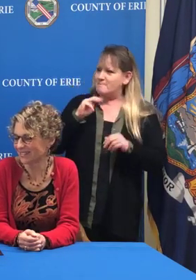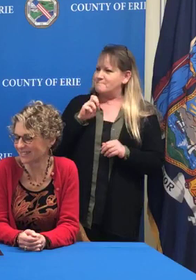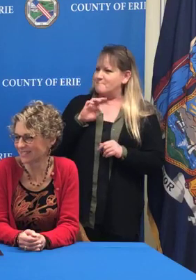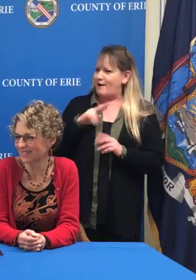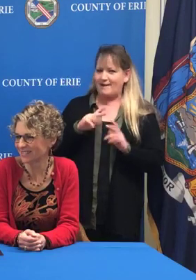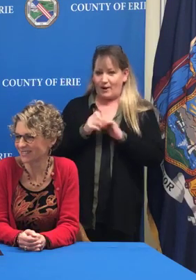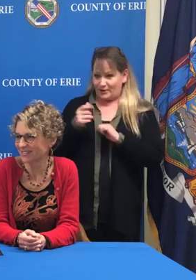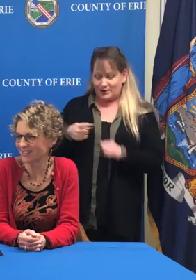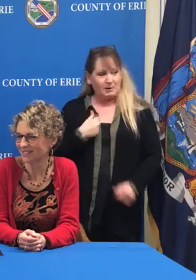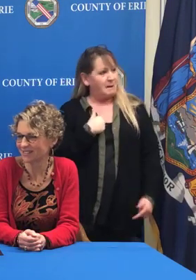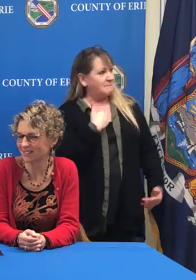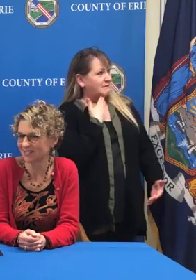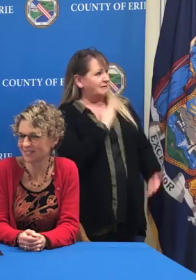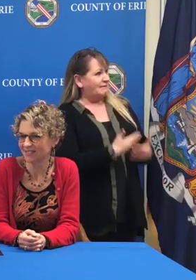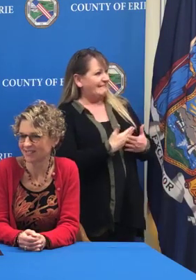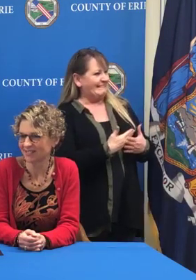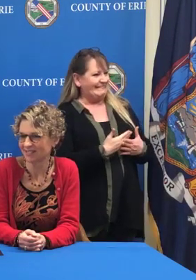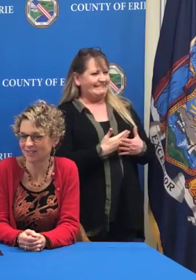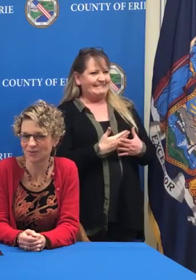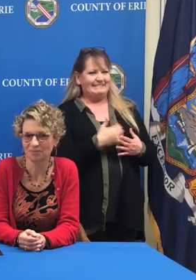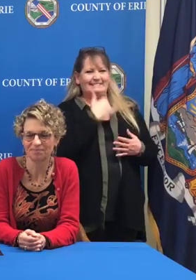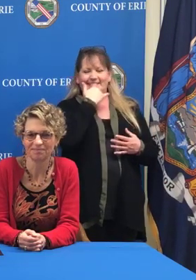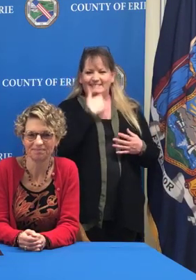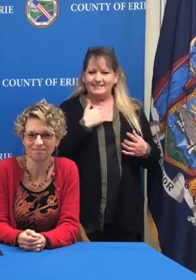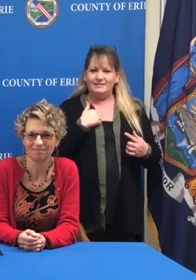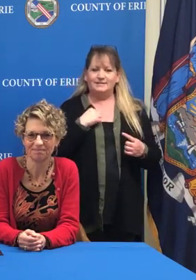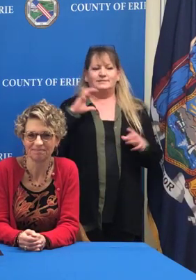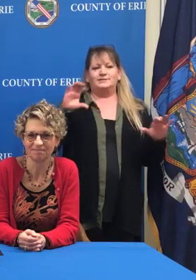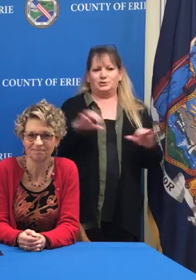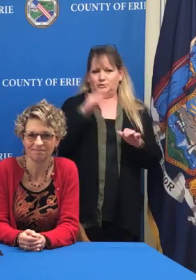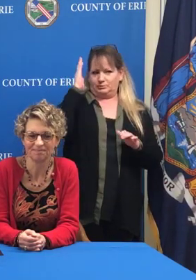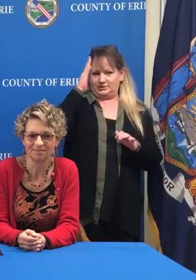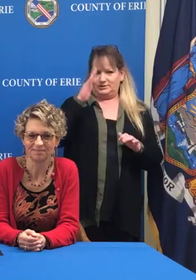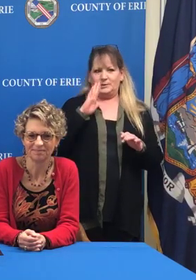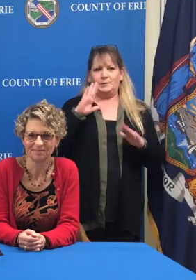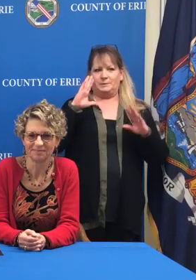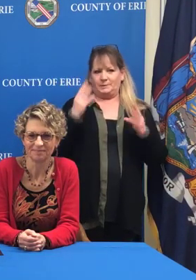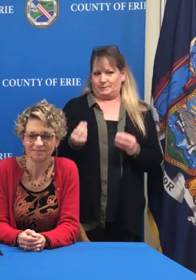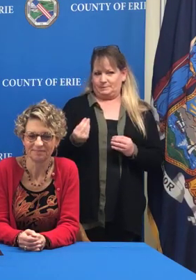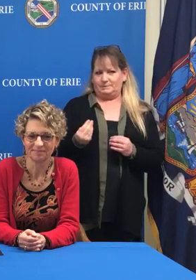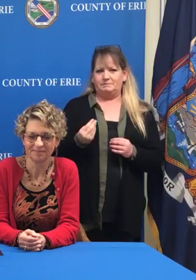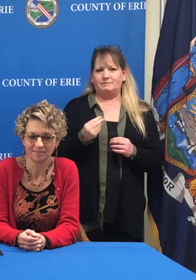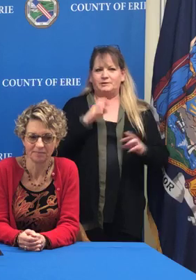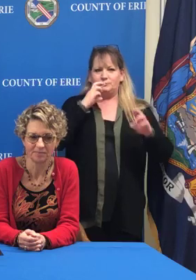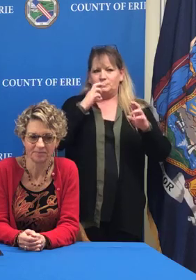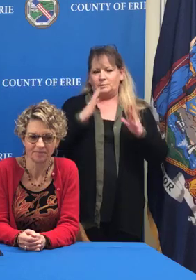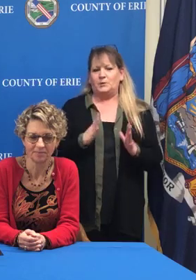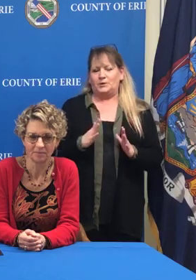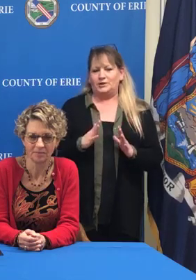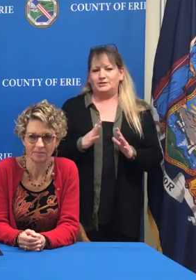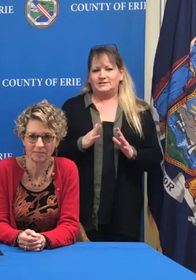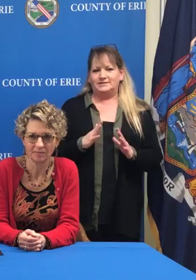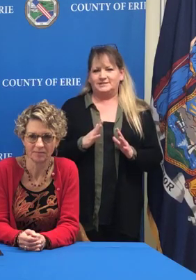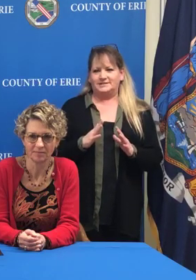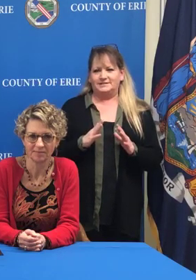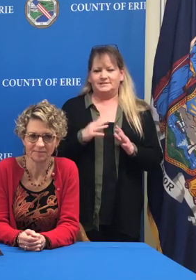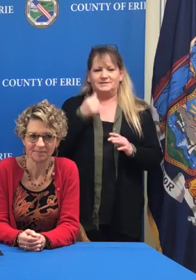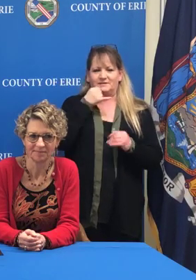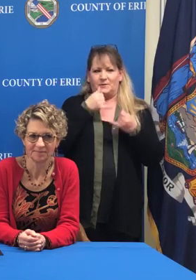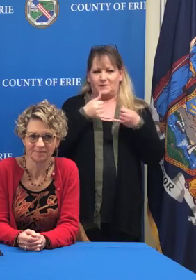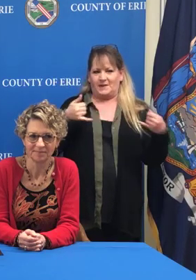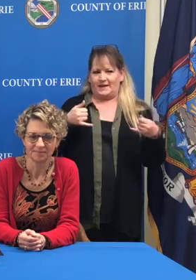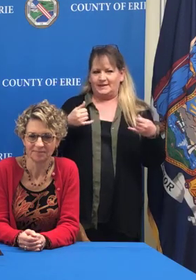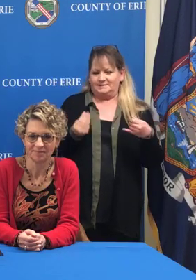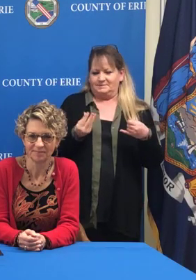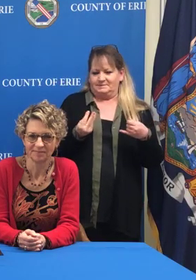you? I'm good. We are going to do our presentation. We will mute the reporters' lines, and then we'll open it up